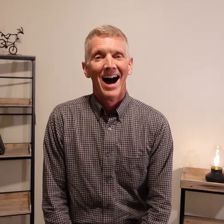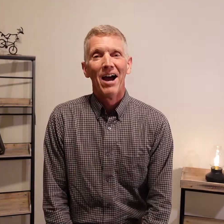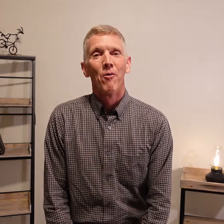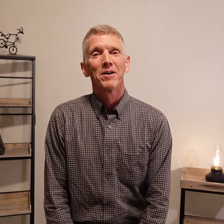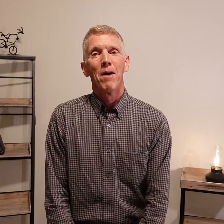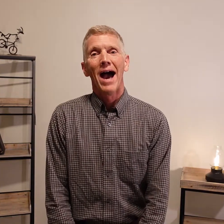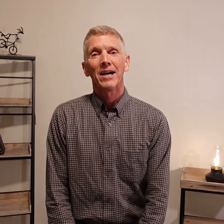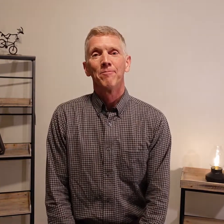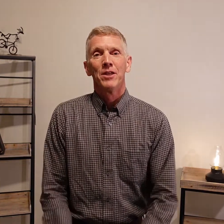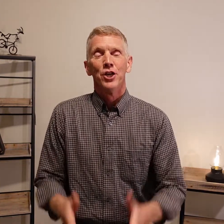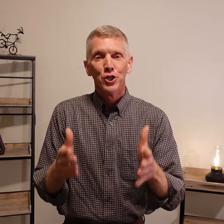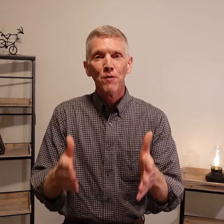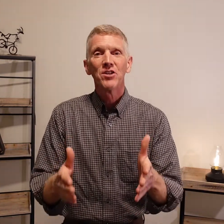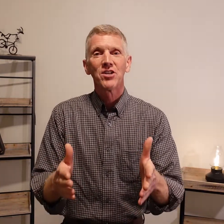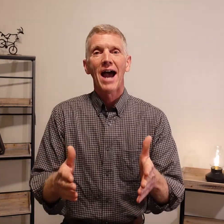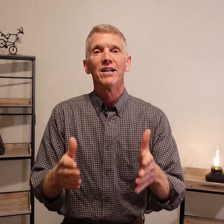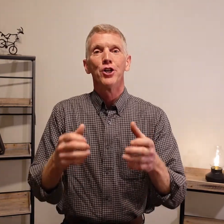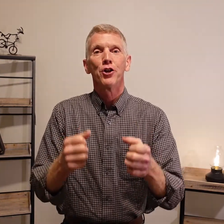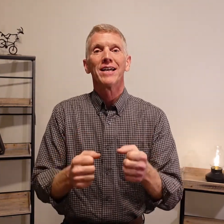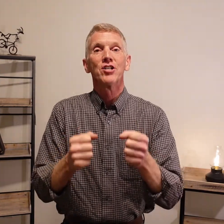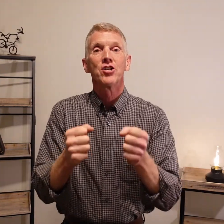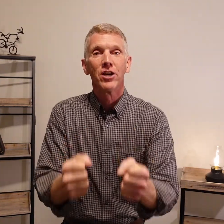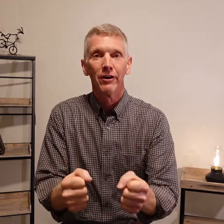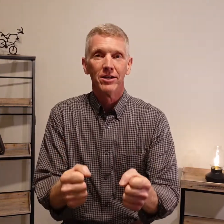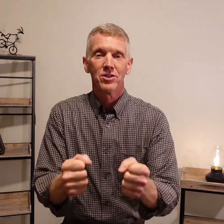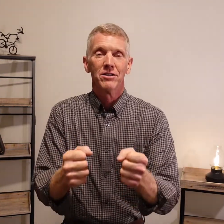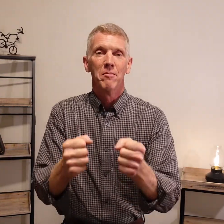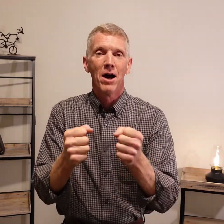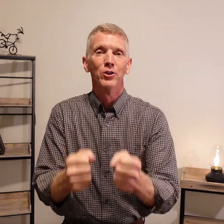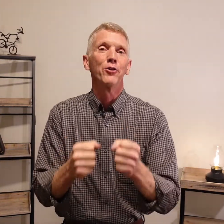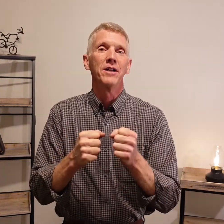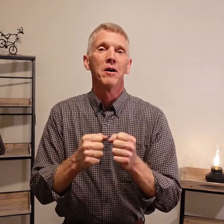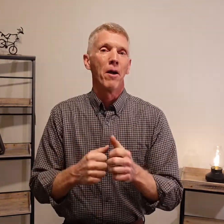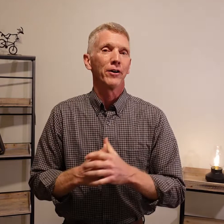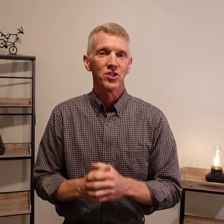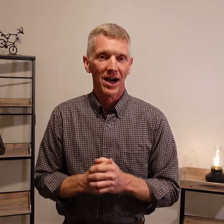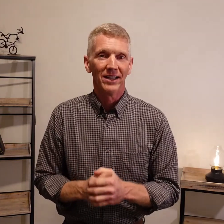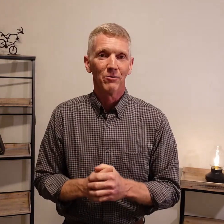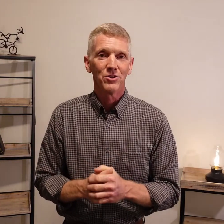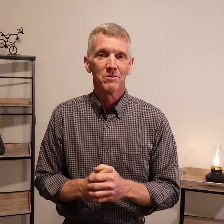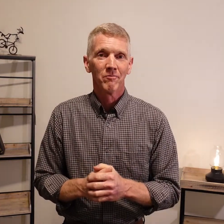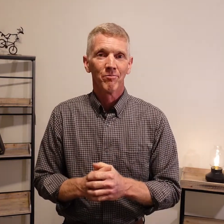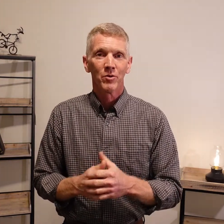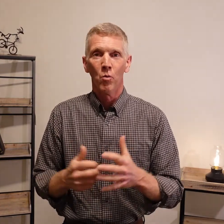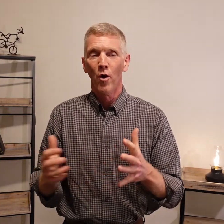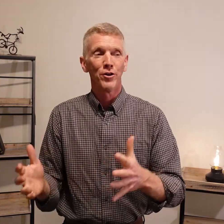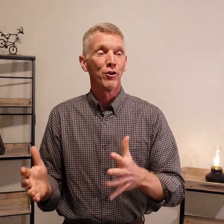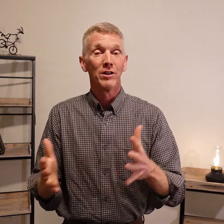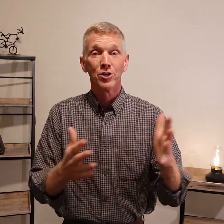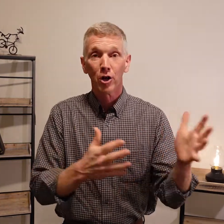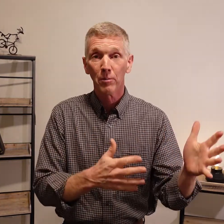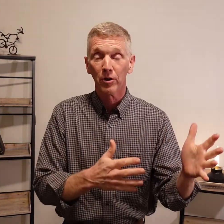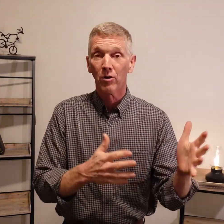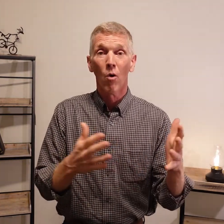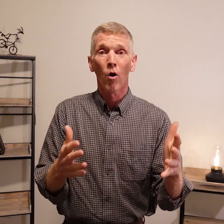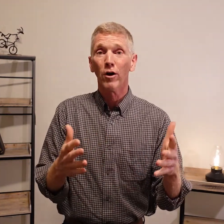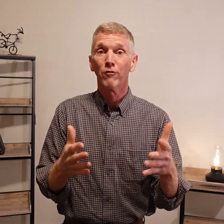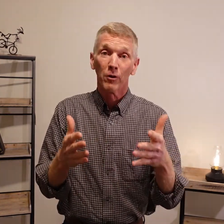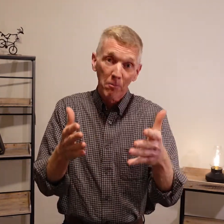Hi, welcome back. You've decided you're going to get serious about learning American Sign Language. Whether you're an interpreter or, for most